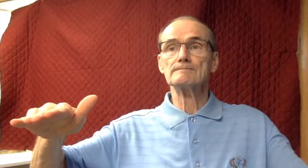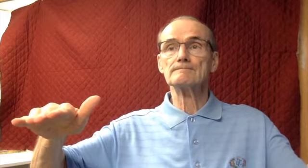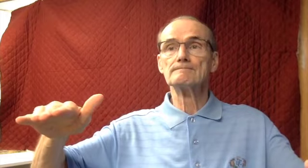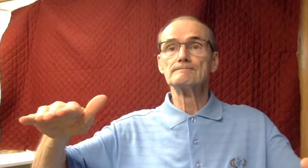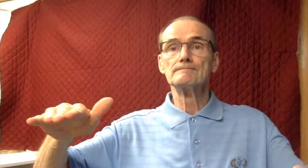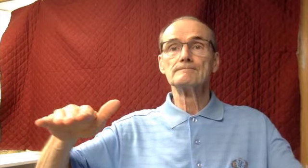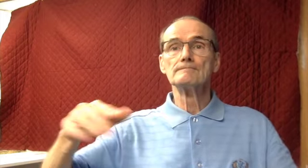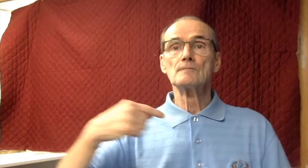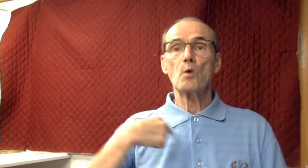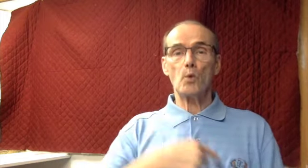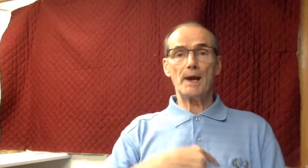children of God.